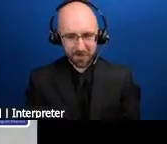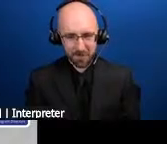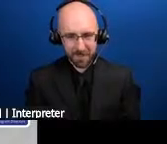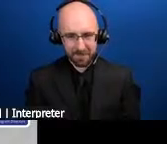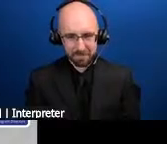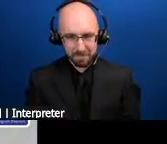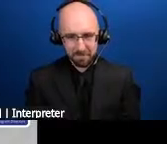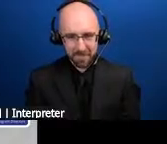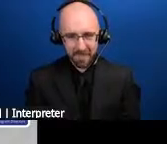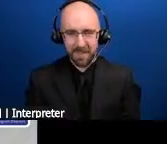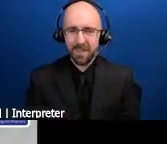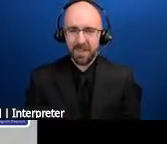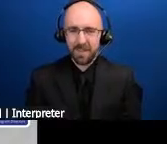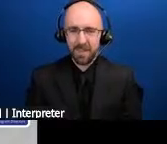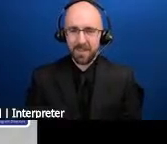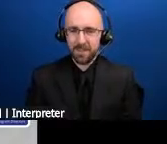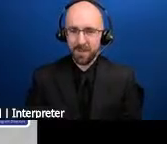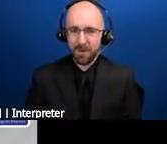script, if you will.